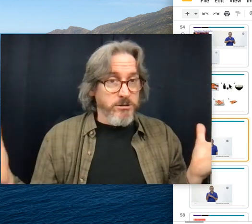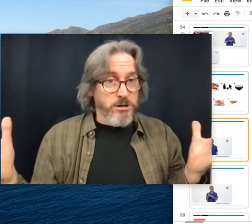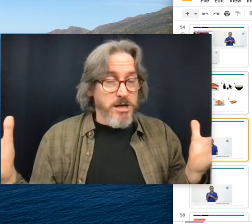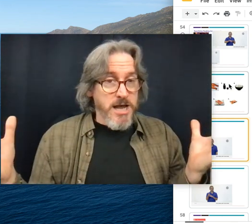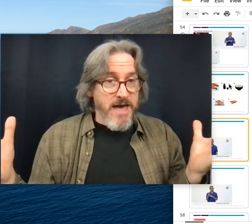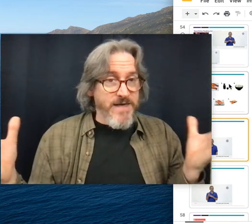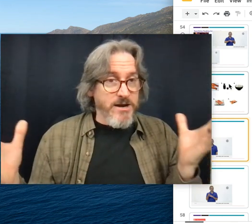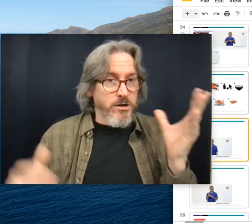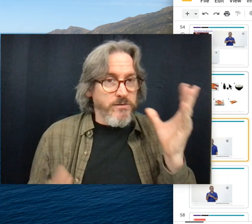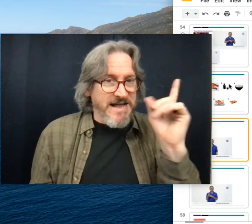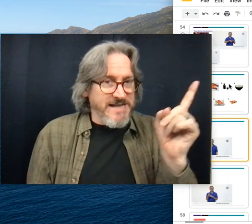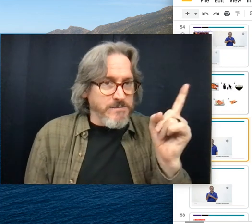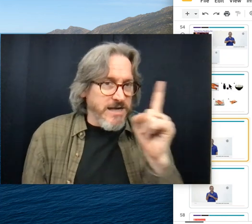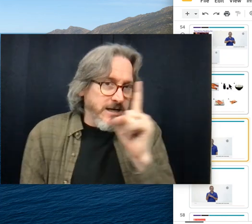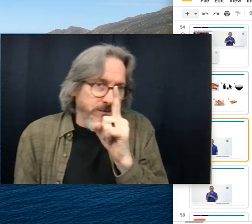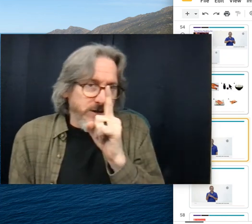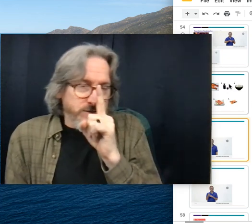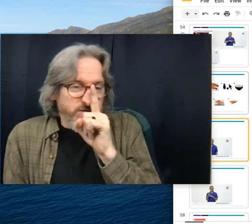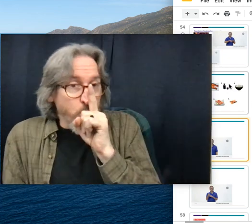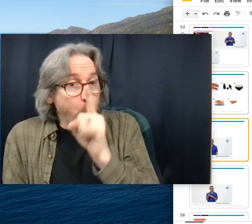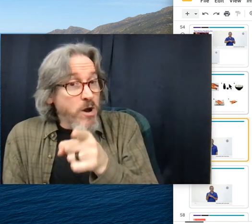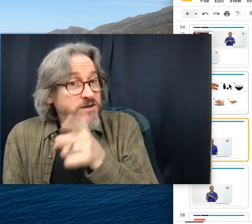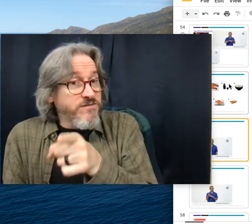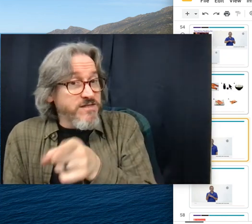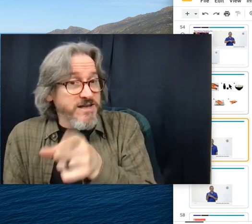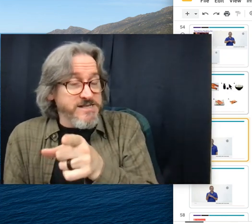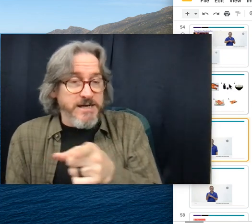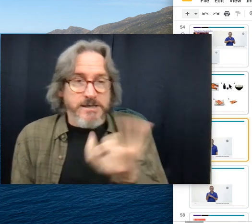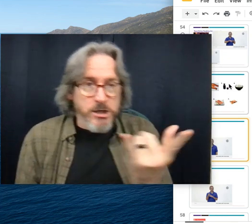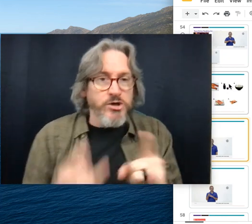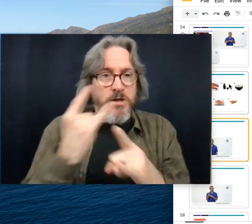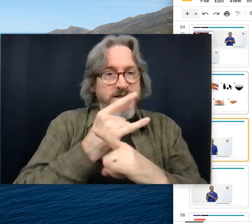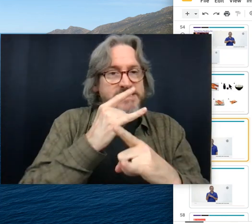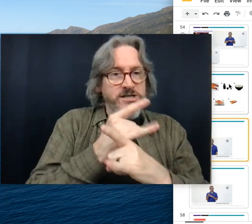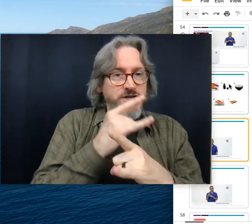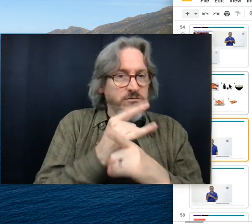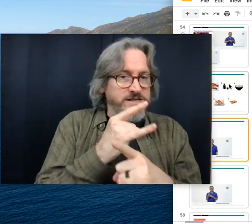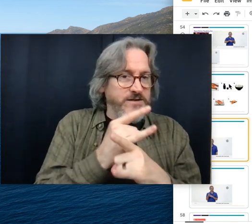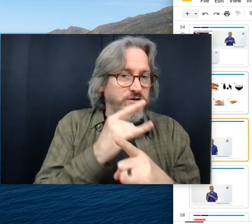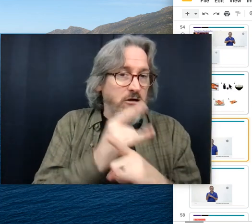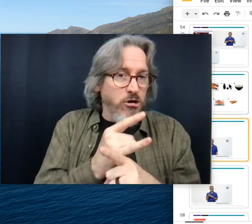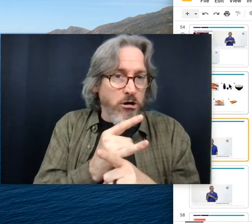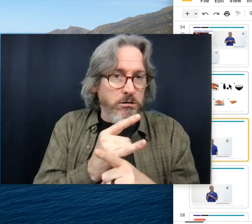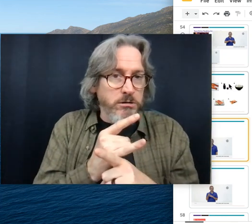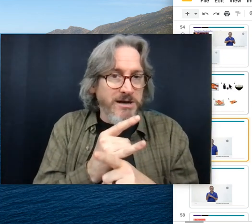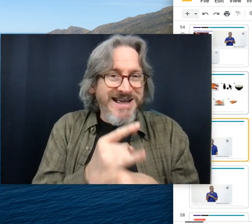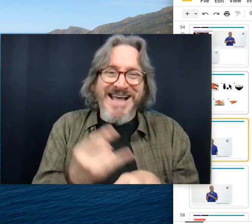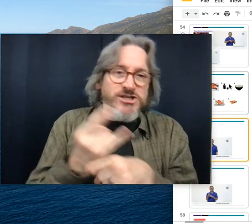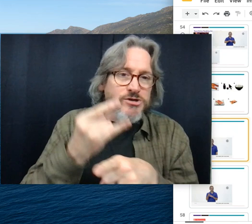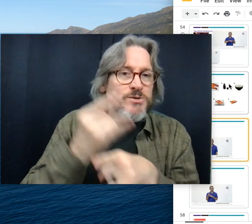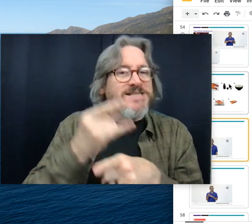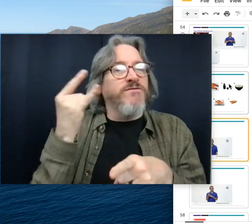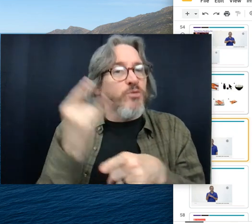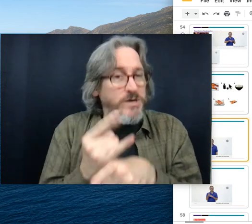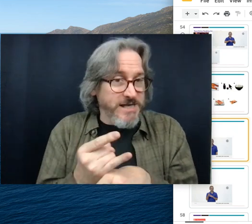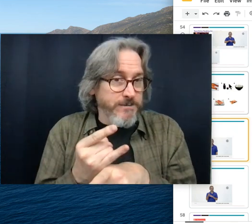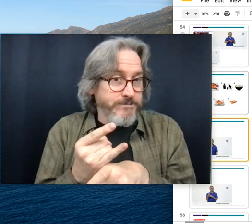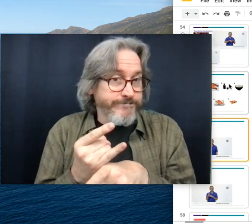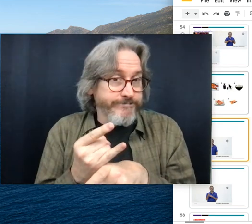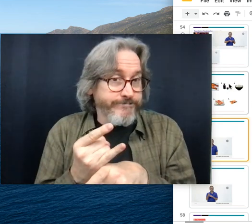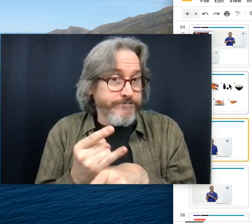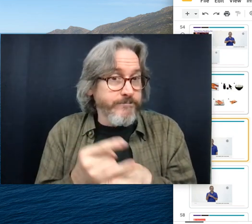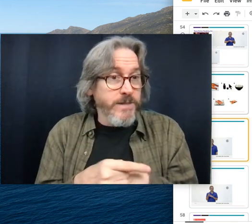heading. And then that same sign can be used for one of the things in it. So this is the general sign for alcohol. It's also the sign for